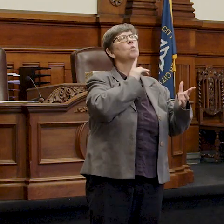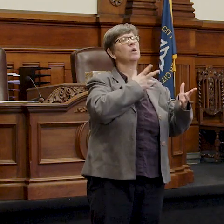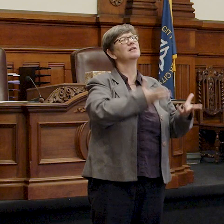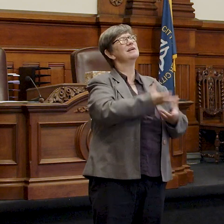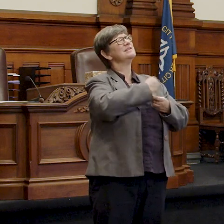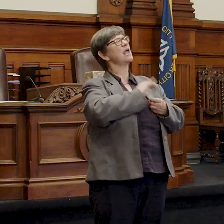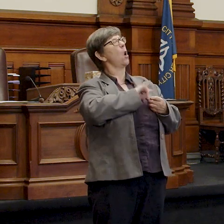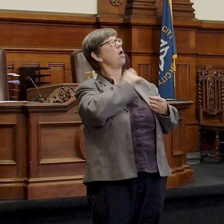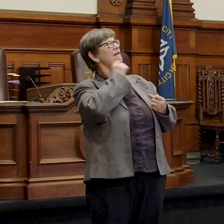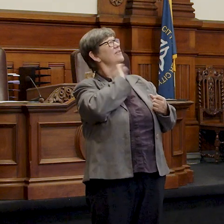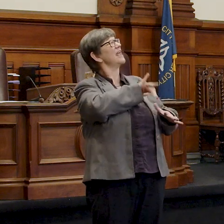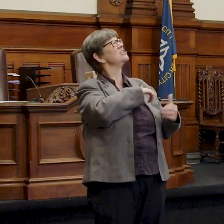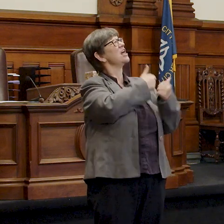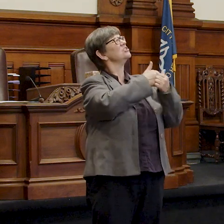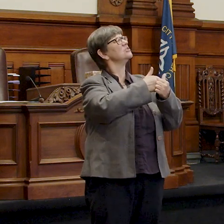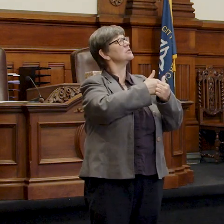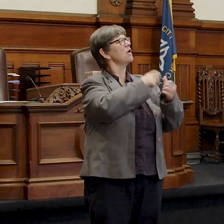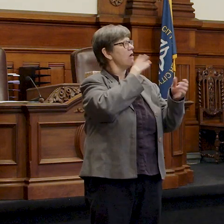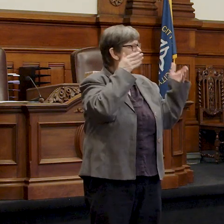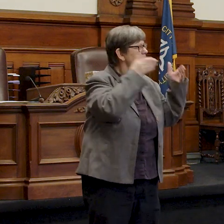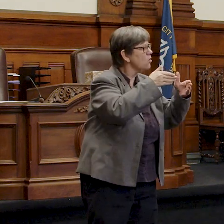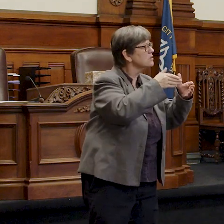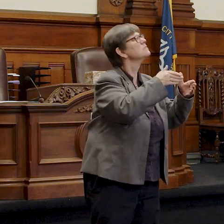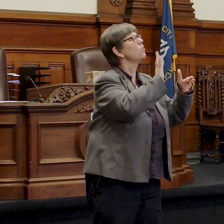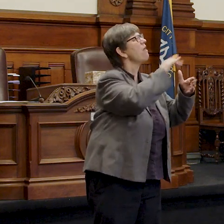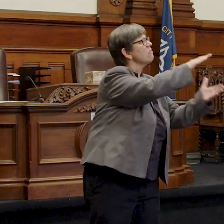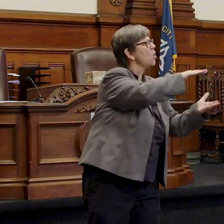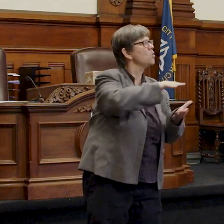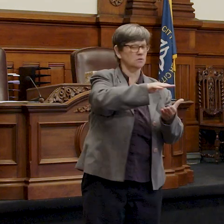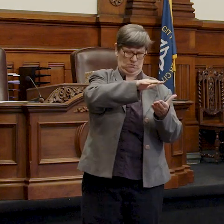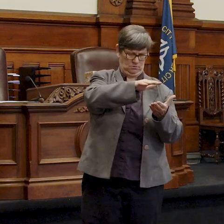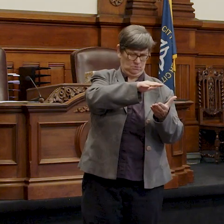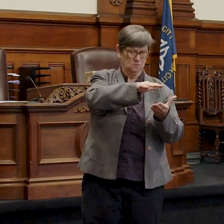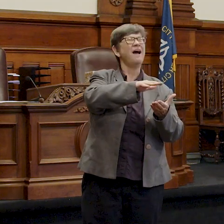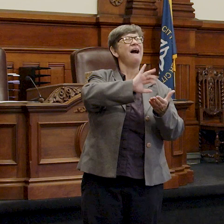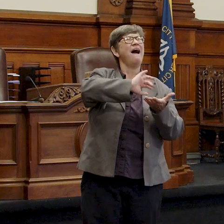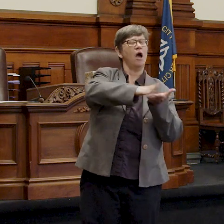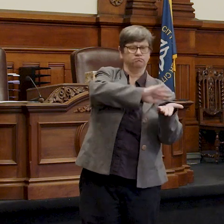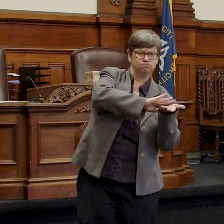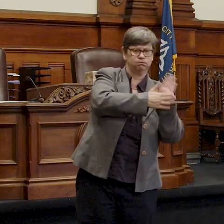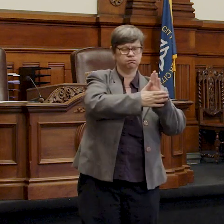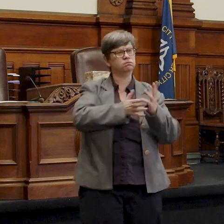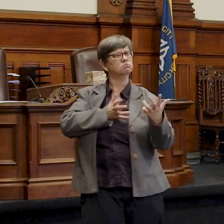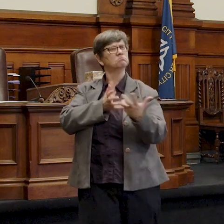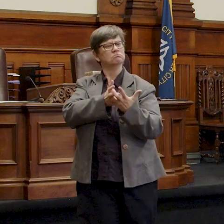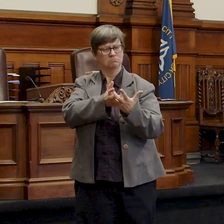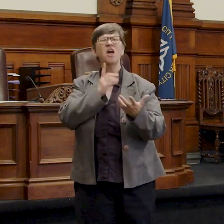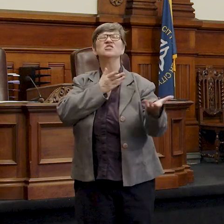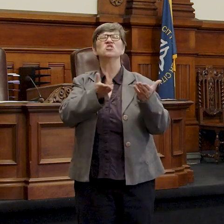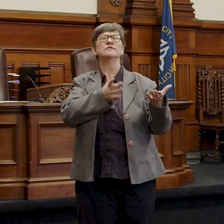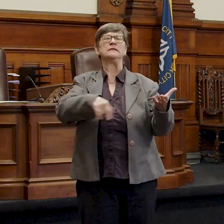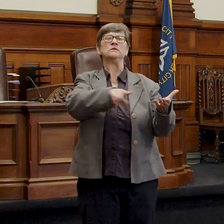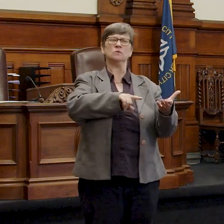concern, and turn them into long-term opportunities by making sure the services we deliver align with them. Those alignments require a